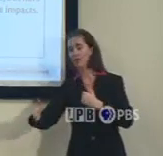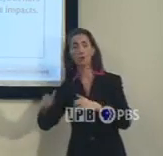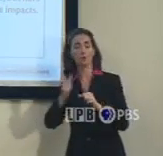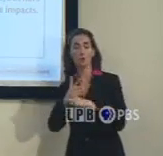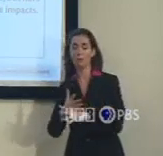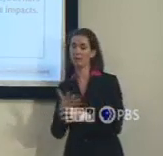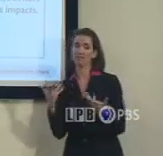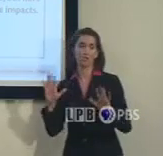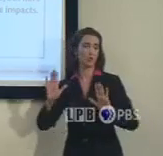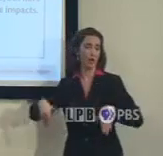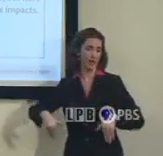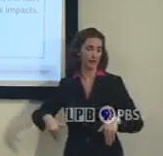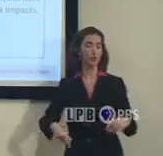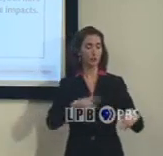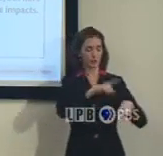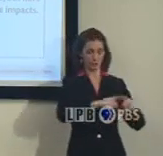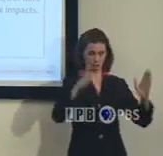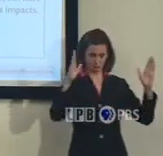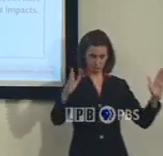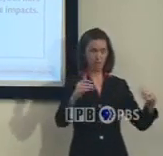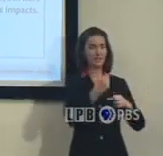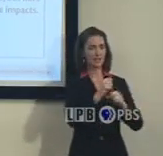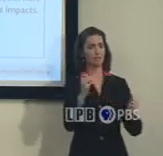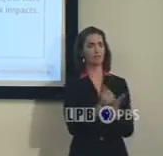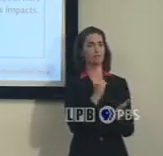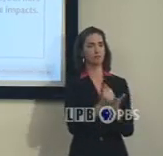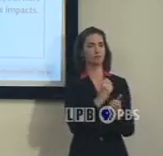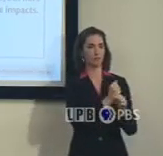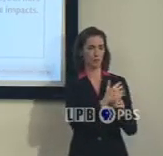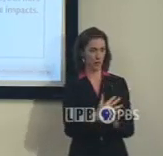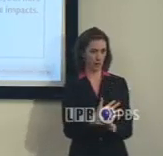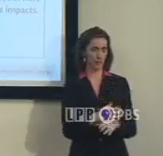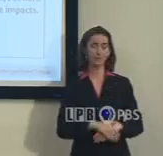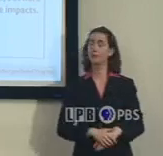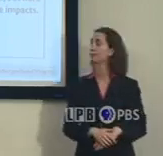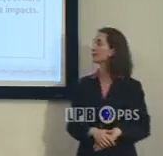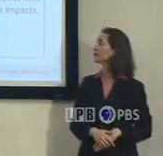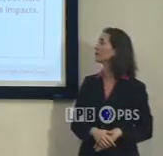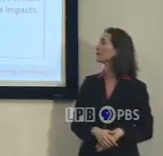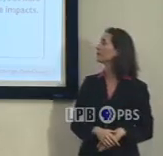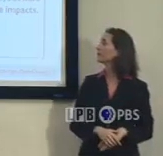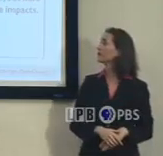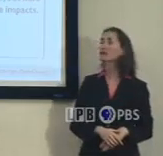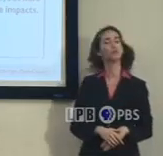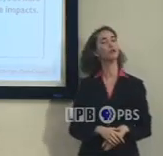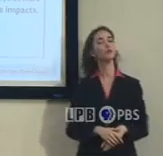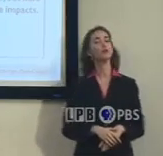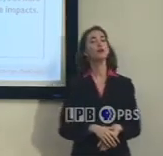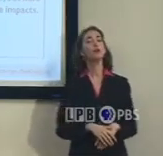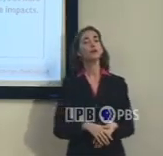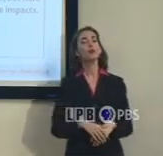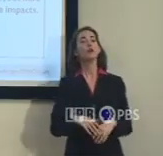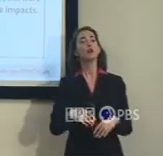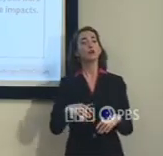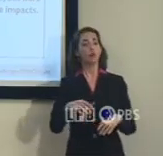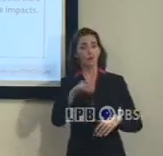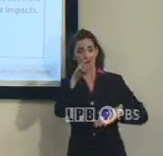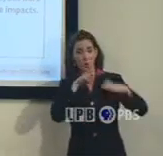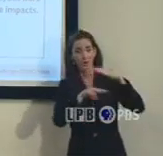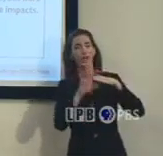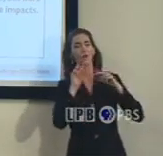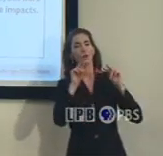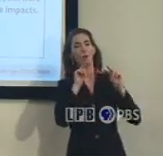all done within a safe time frame. The key things that we'll be watching for when it comes with the actual forecast is two things at this